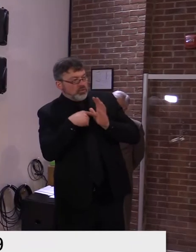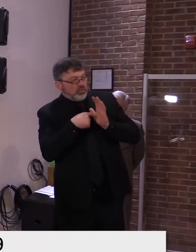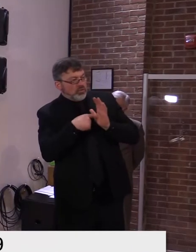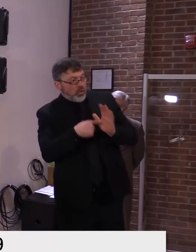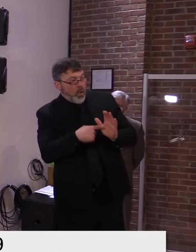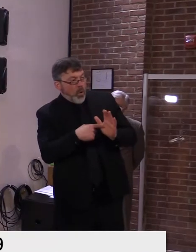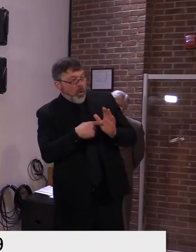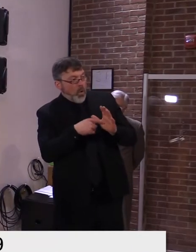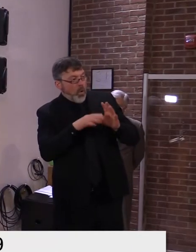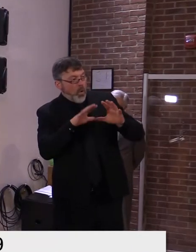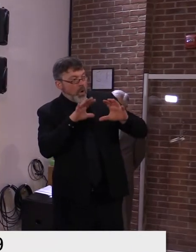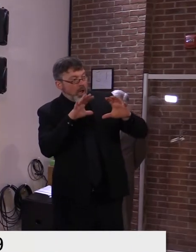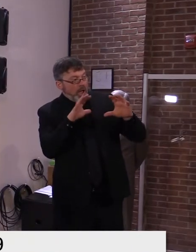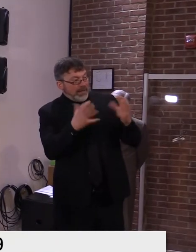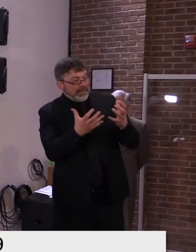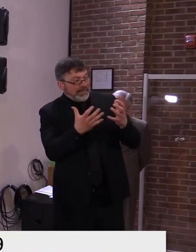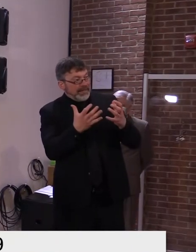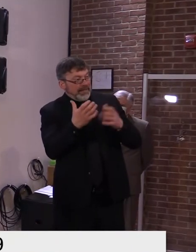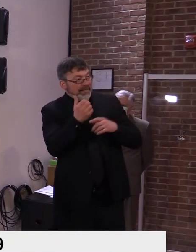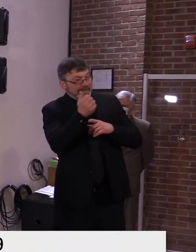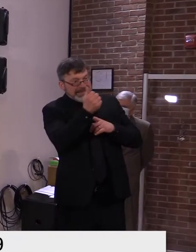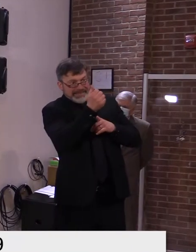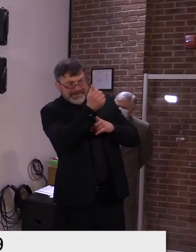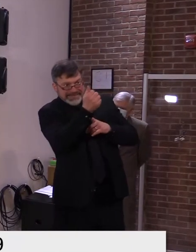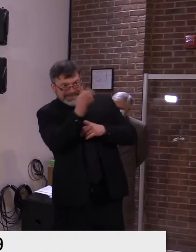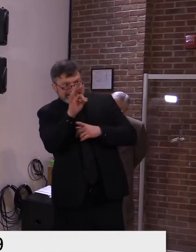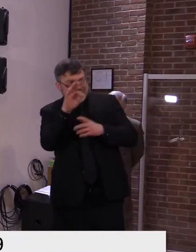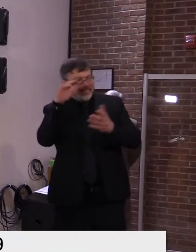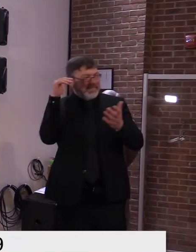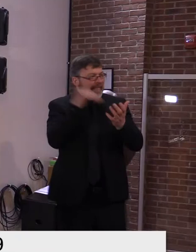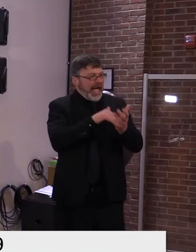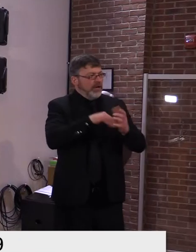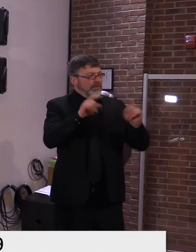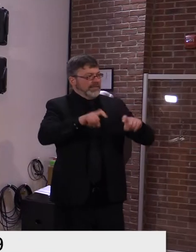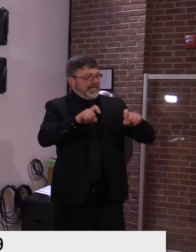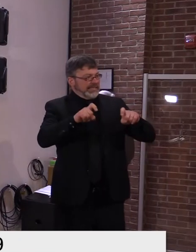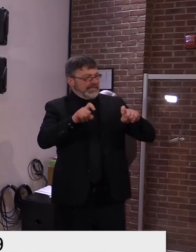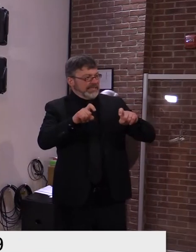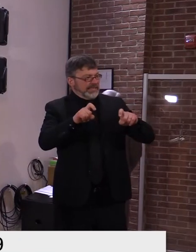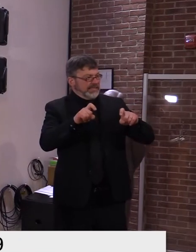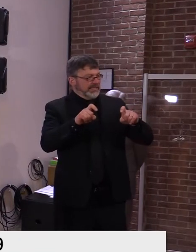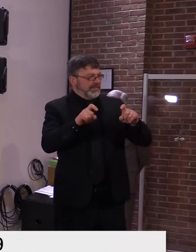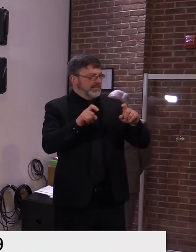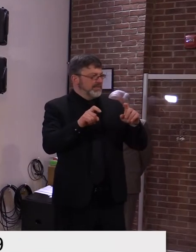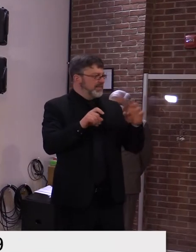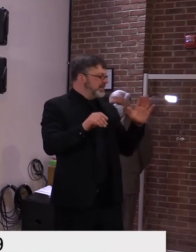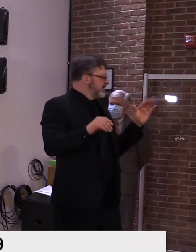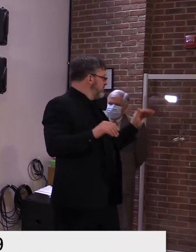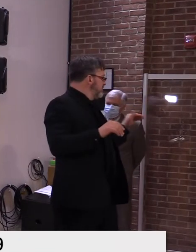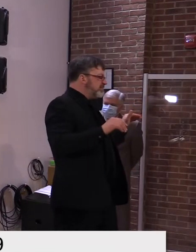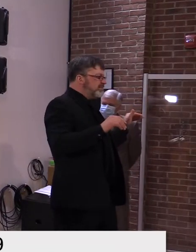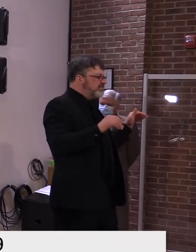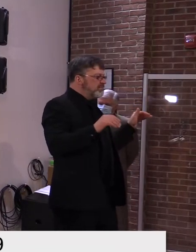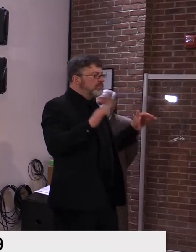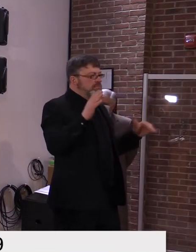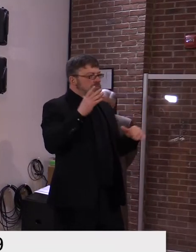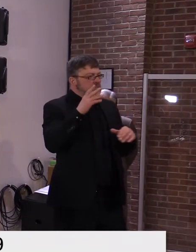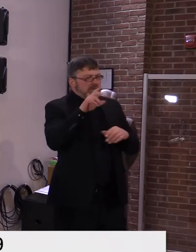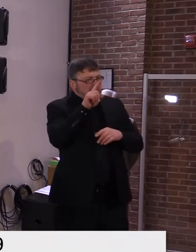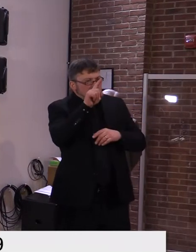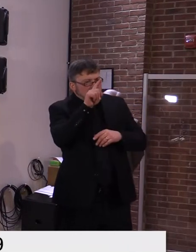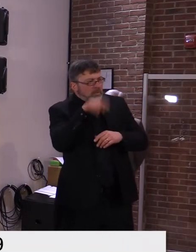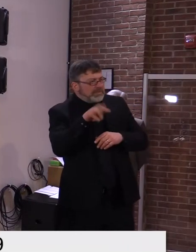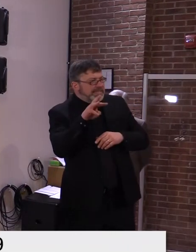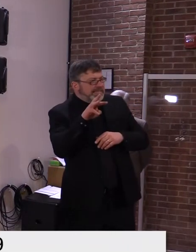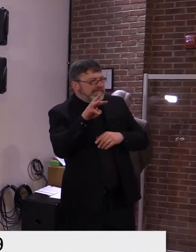think back. I think Secretary Smith talked about this on our 206 State Emergency Operations Center